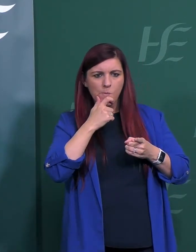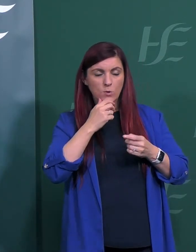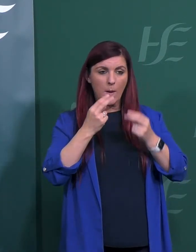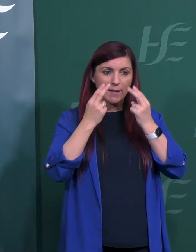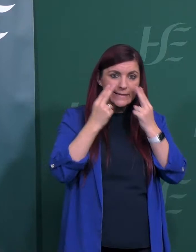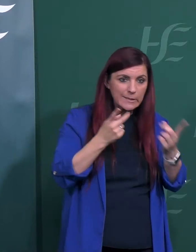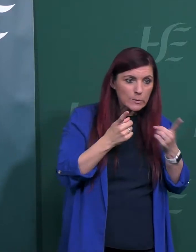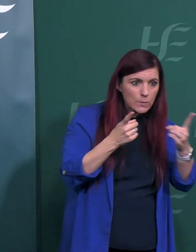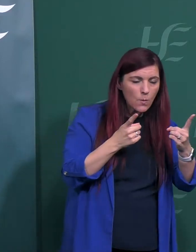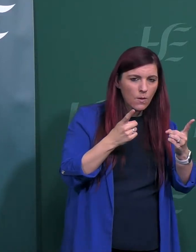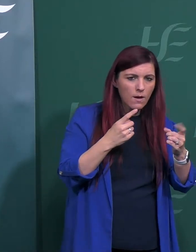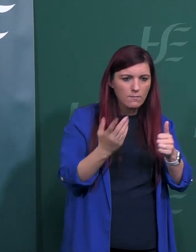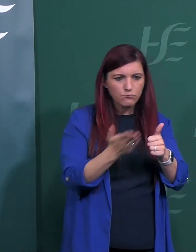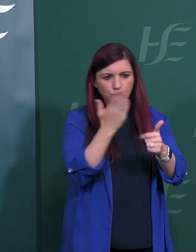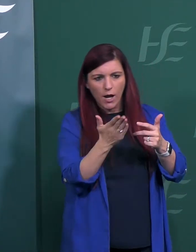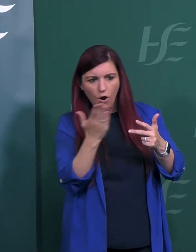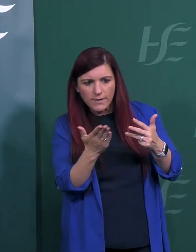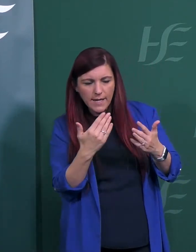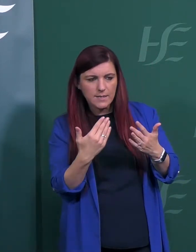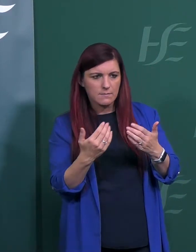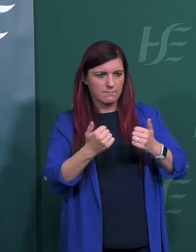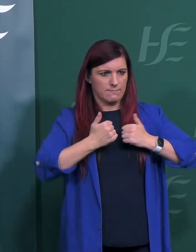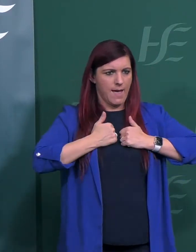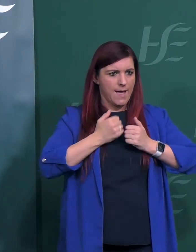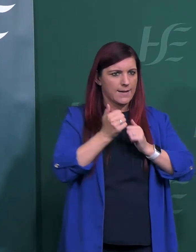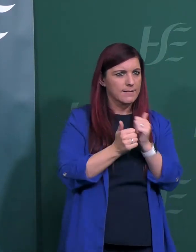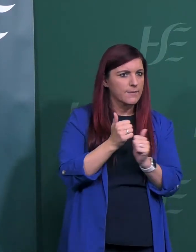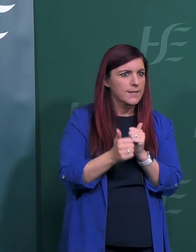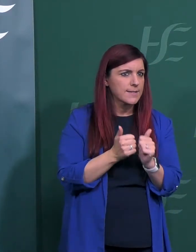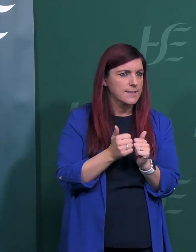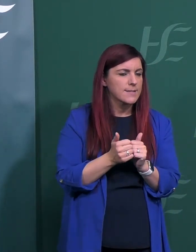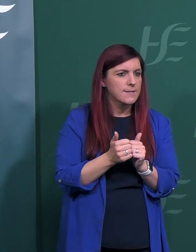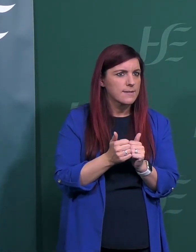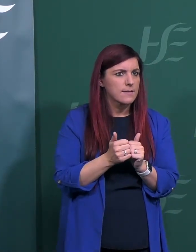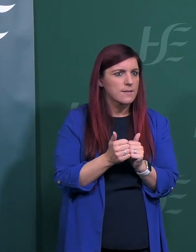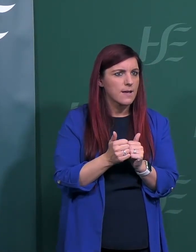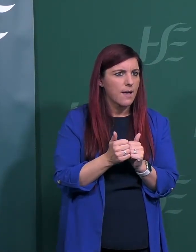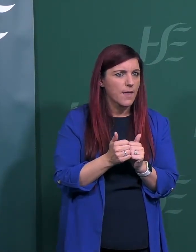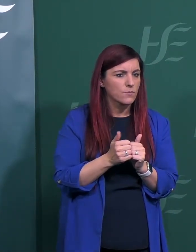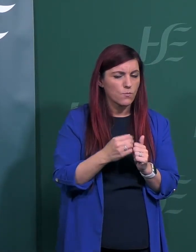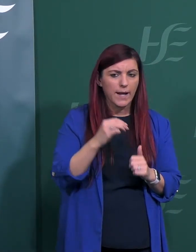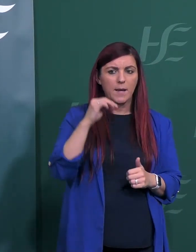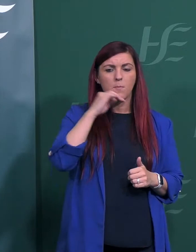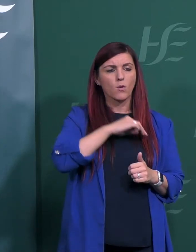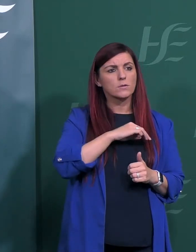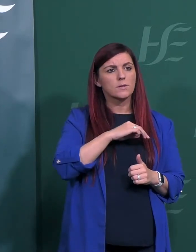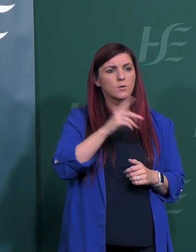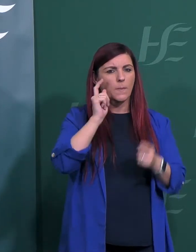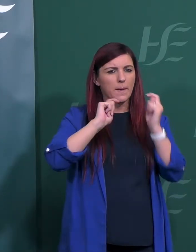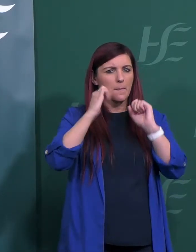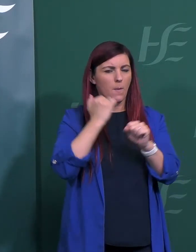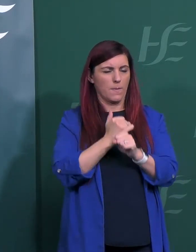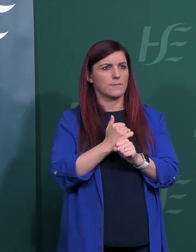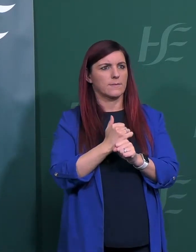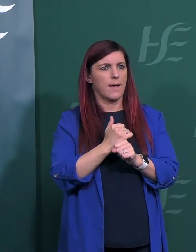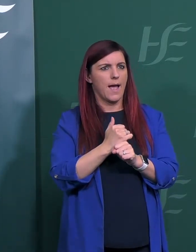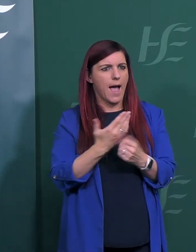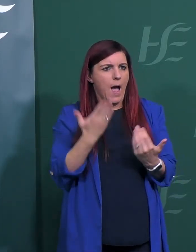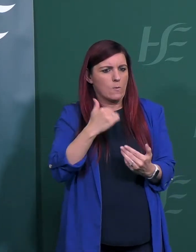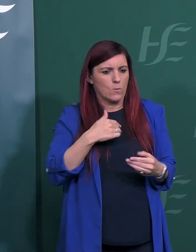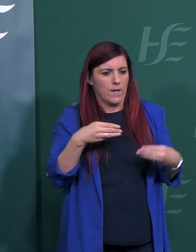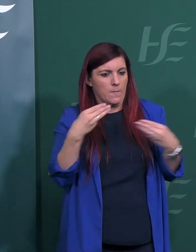do? How do we prioritise what we're doing? And if we are doing something that is in a more high-risk situation, how do we protect ourselves and our